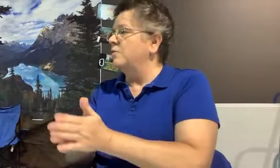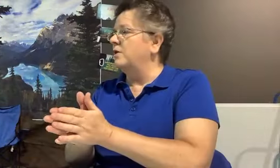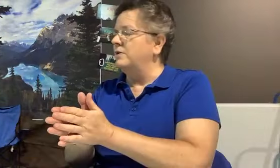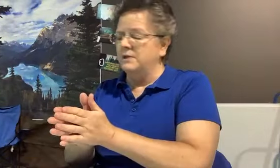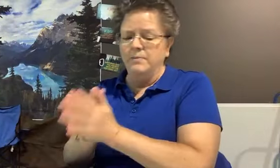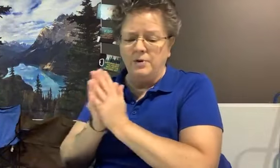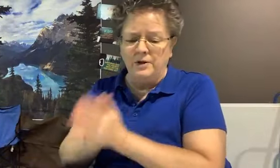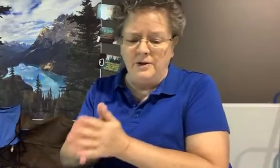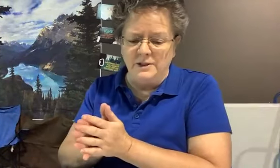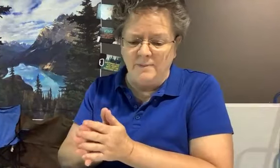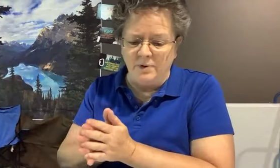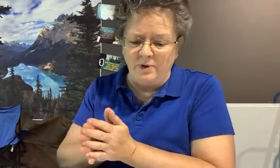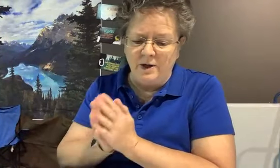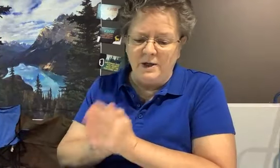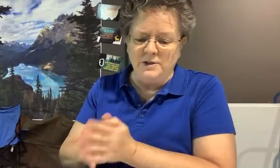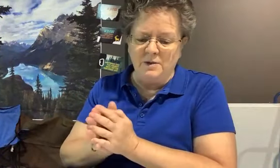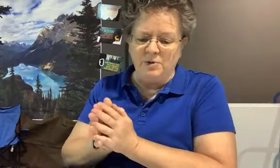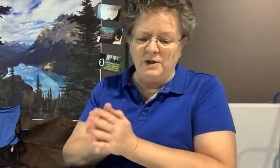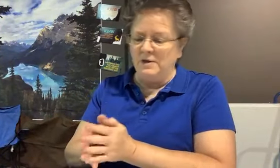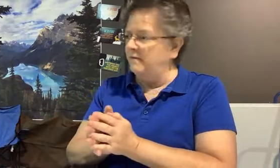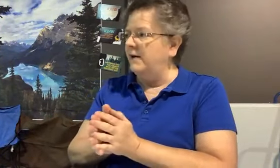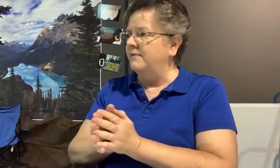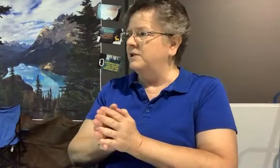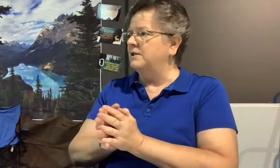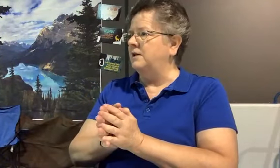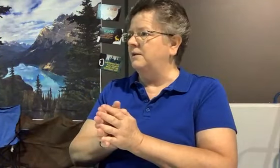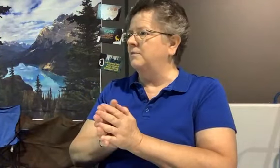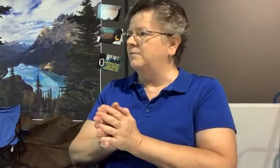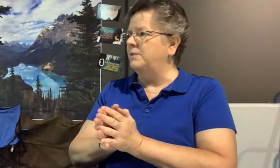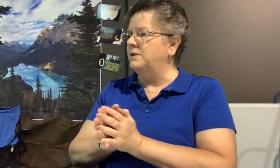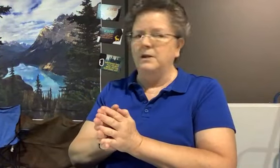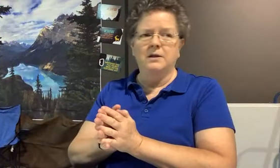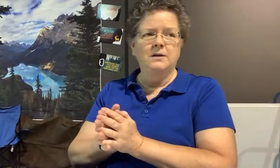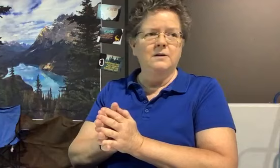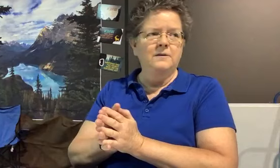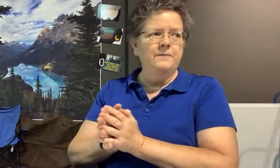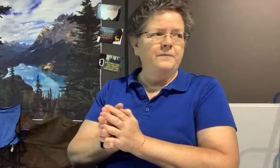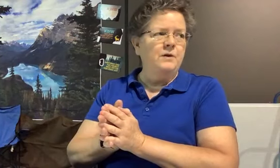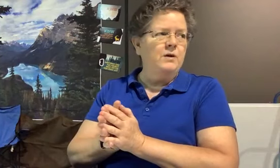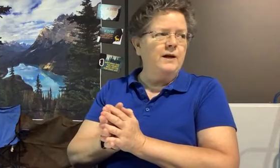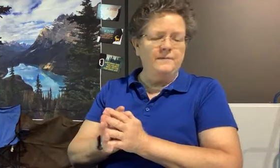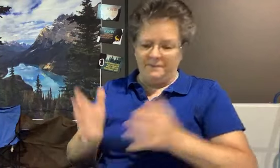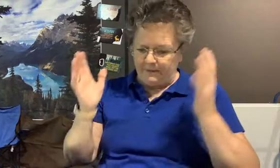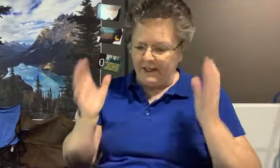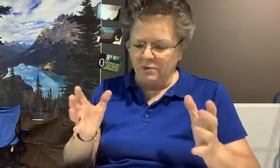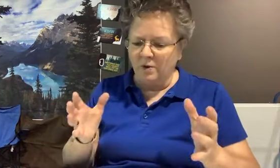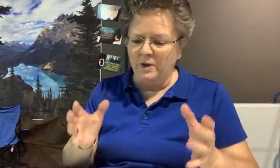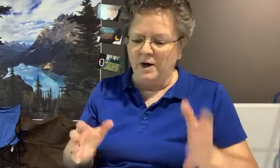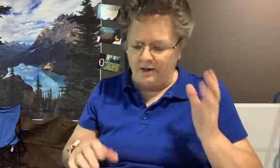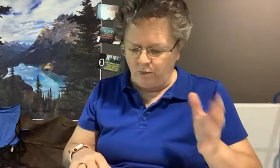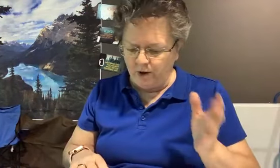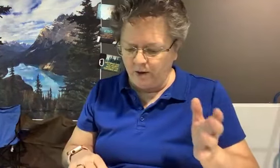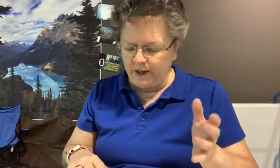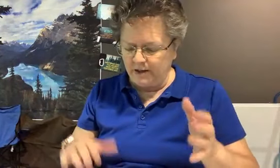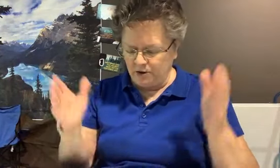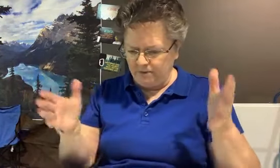work on the temple, and then the temple is completed in 516 BC. Okay? That's where we are. Now, where are we in terms